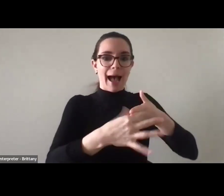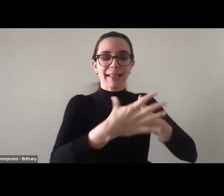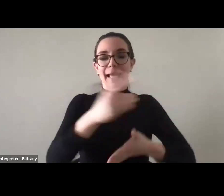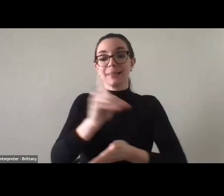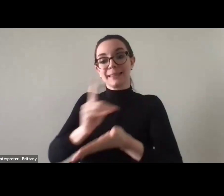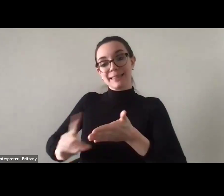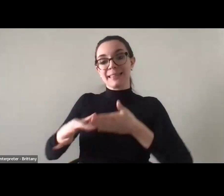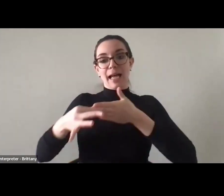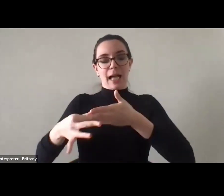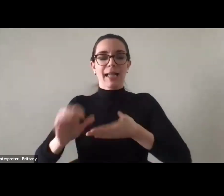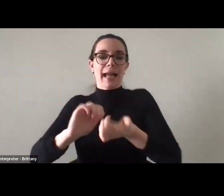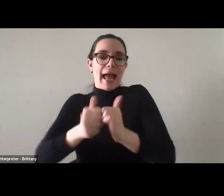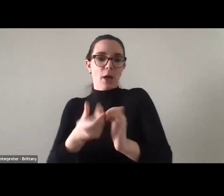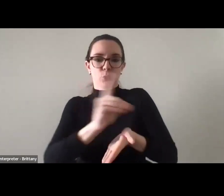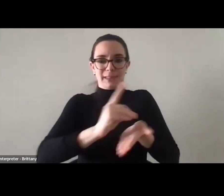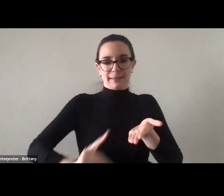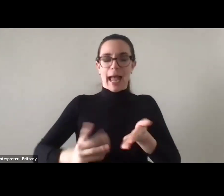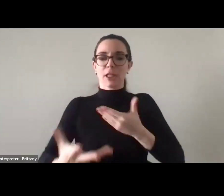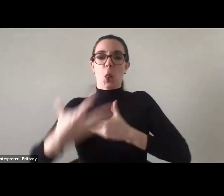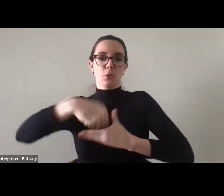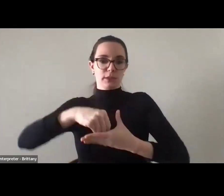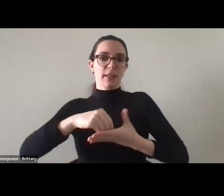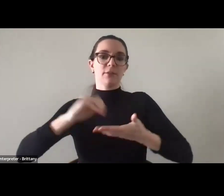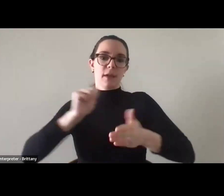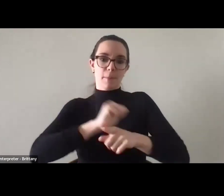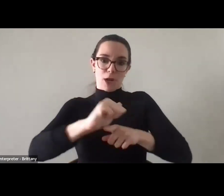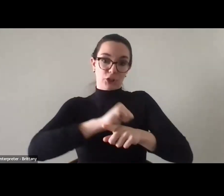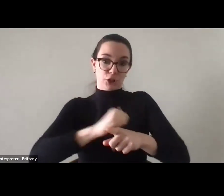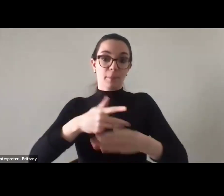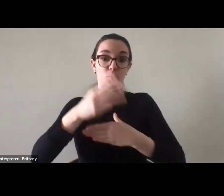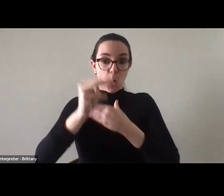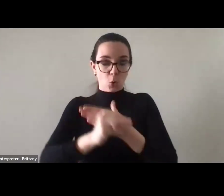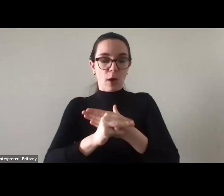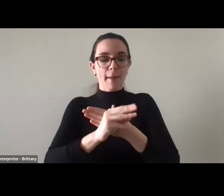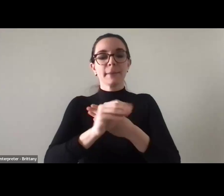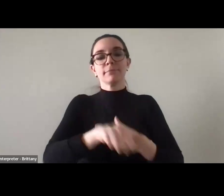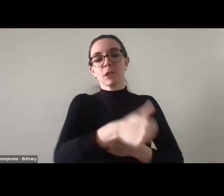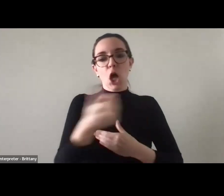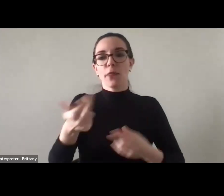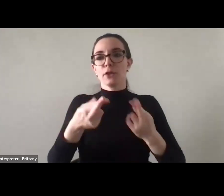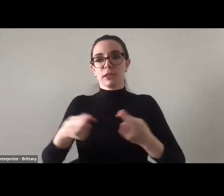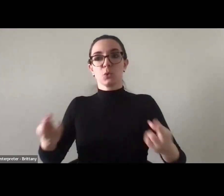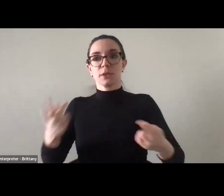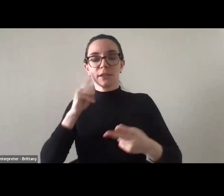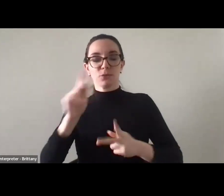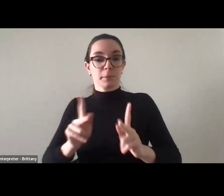designing inclusive apprenticeship programs, and many other resources such as for apprentices themselves.